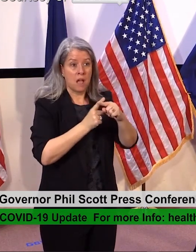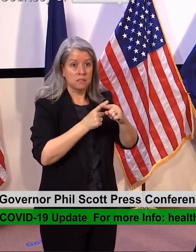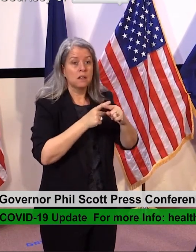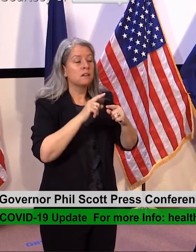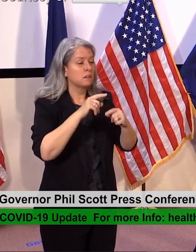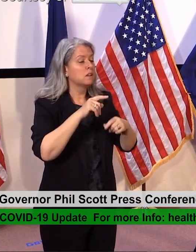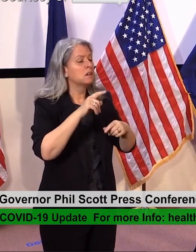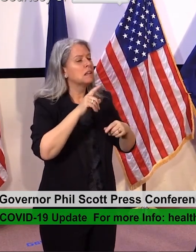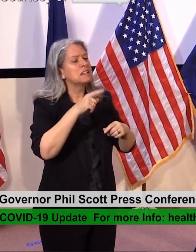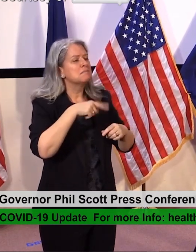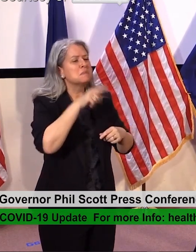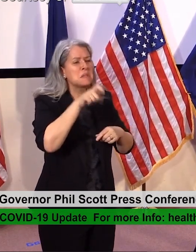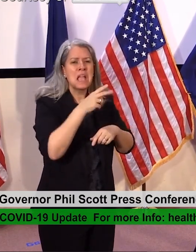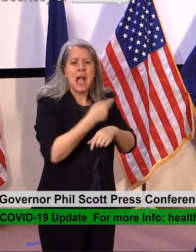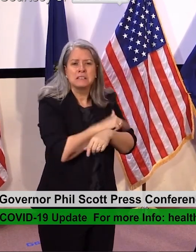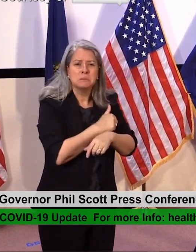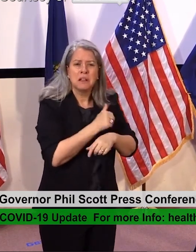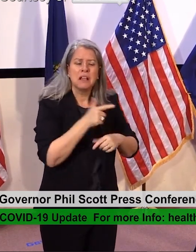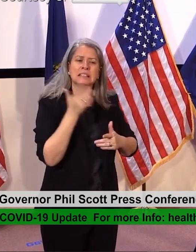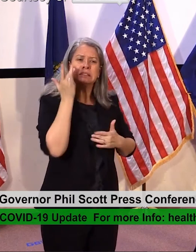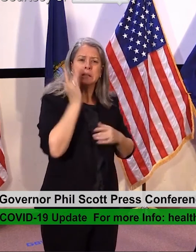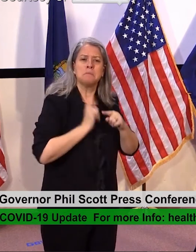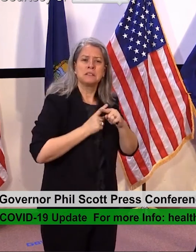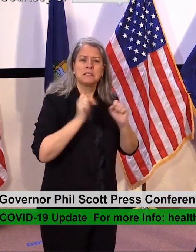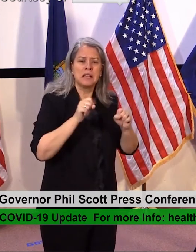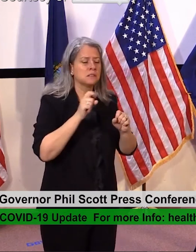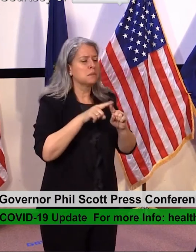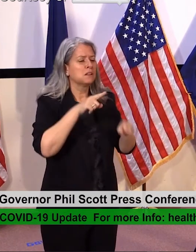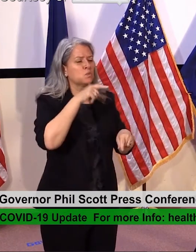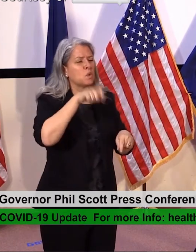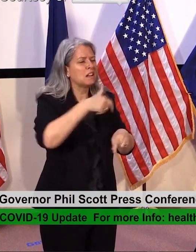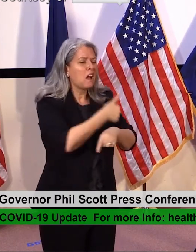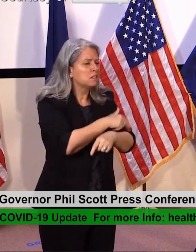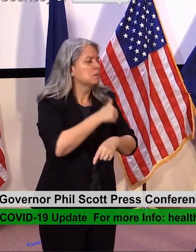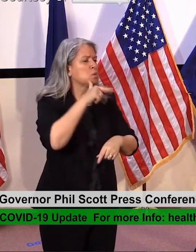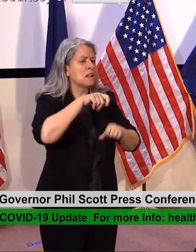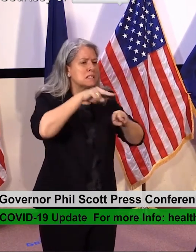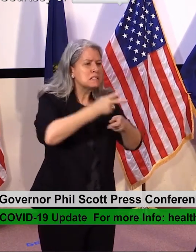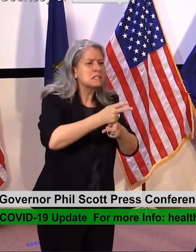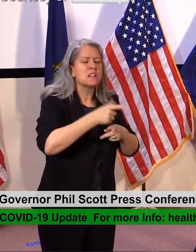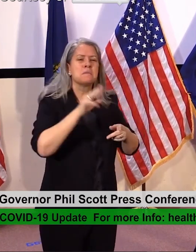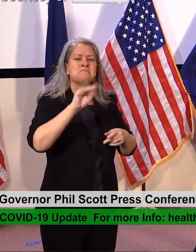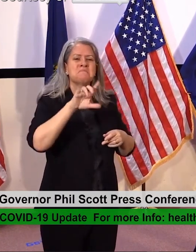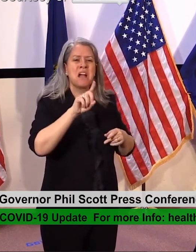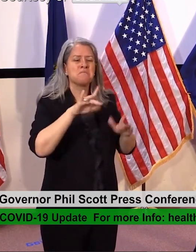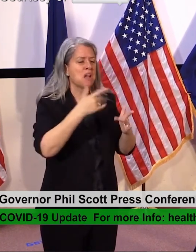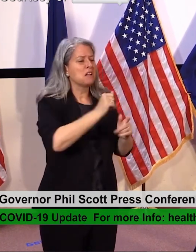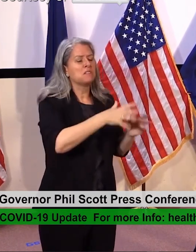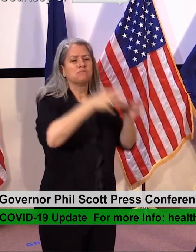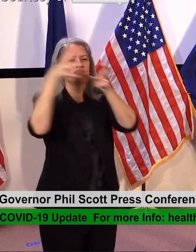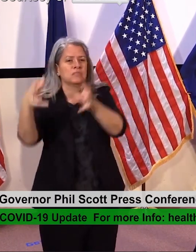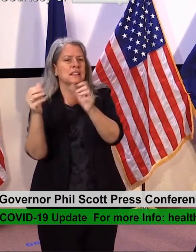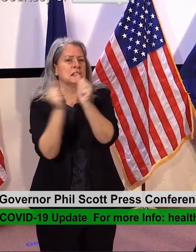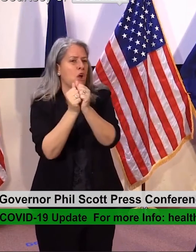inmates that may not require hospitalization or a higher level of care where they can recover